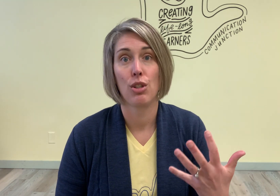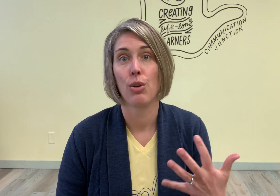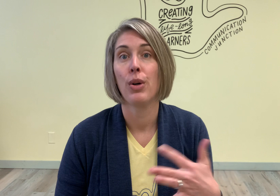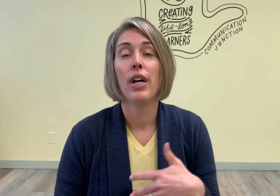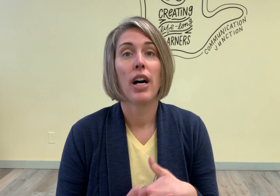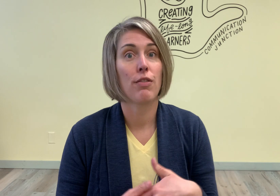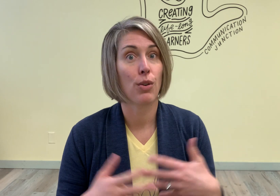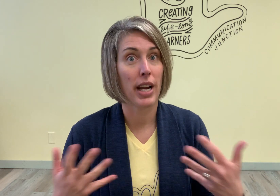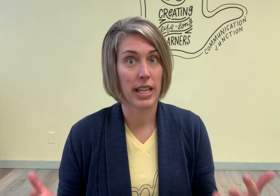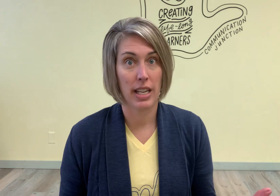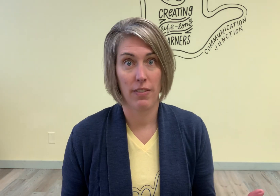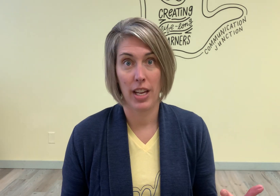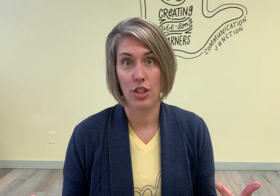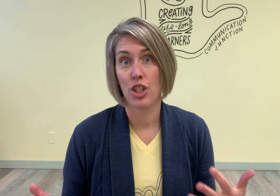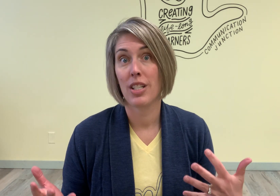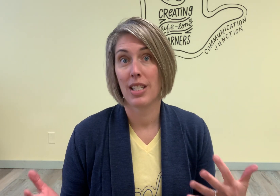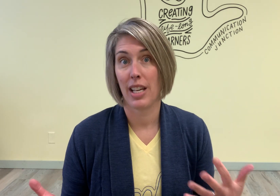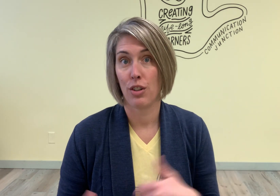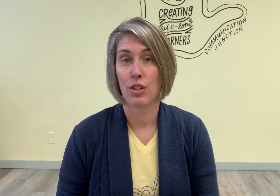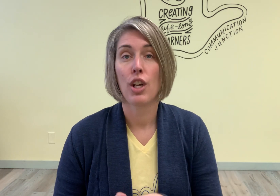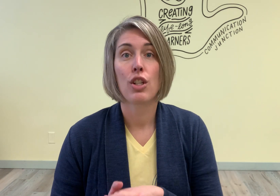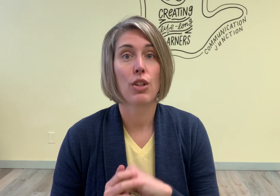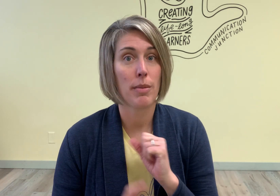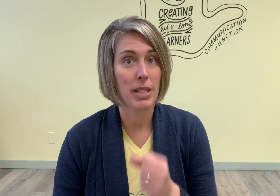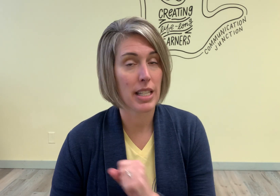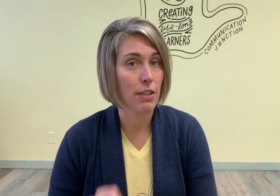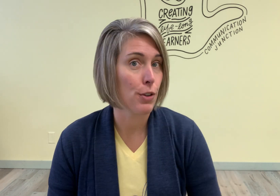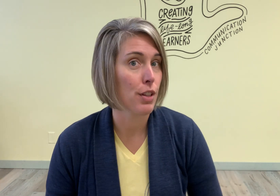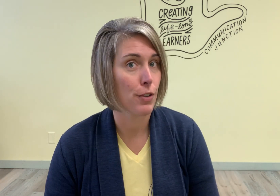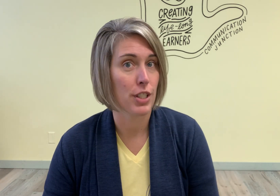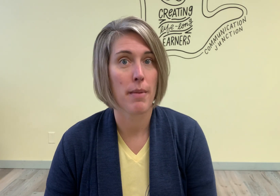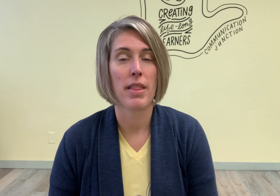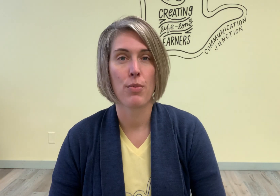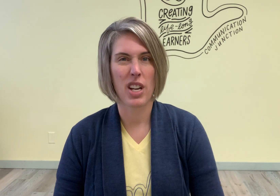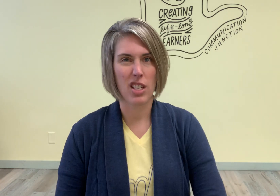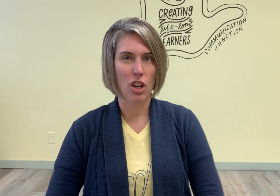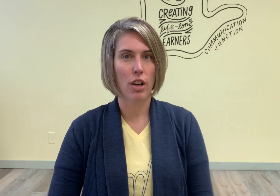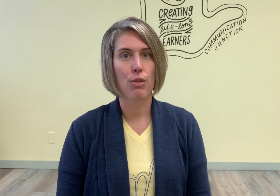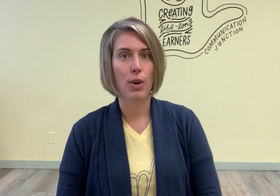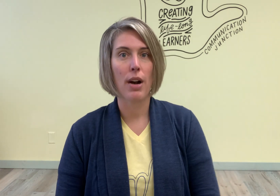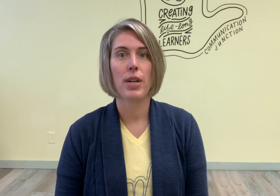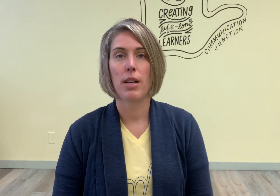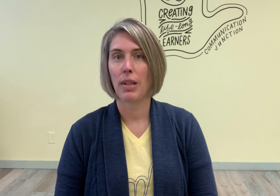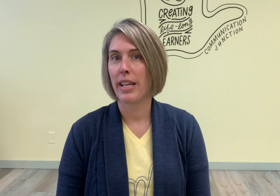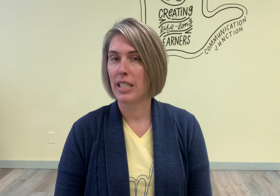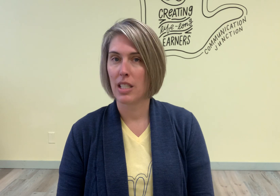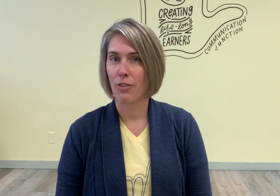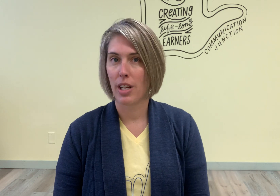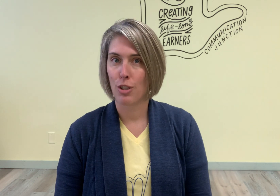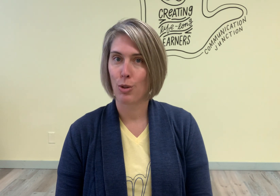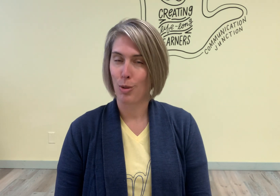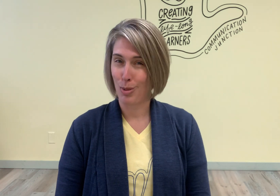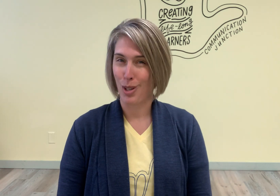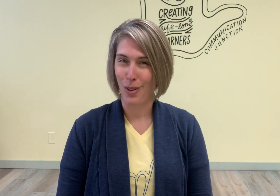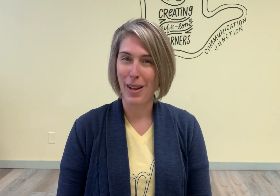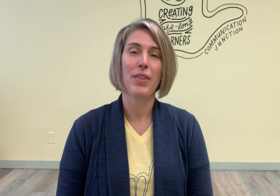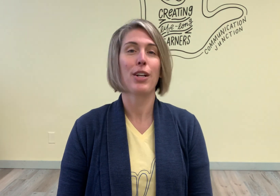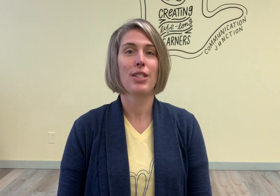to a variety of aged signers. So let me sing it for you the first time, and then we'll kind of talk through how we can apply it to different age groups. All right, it goes like